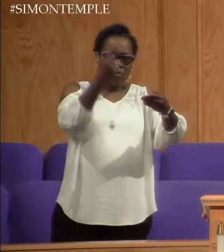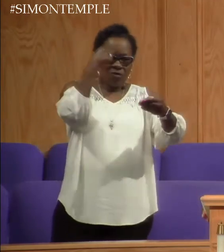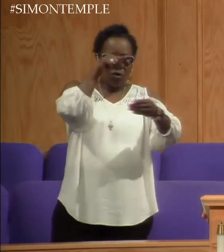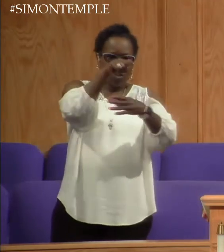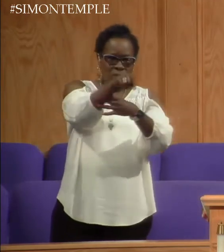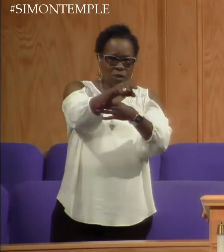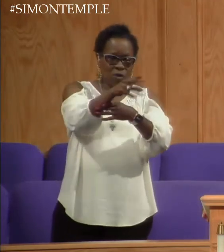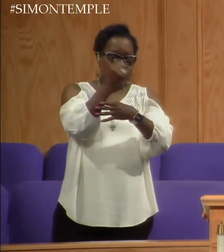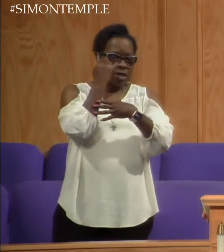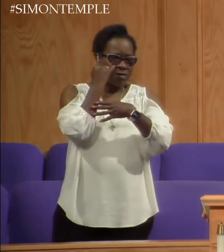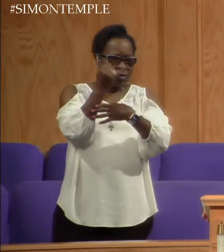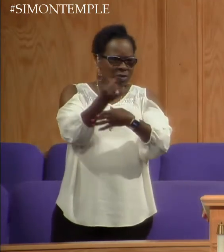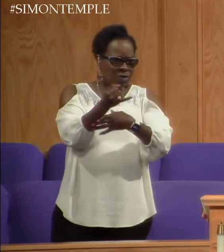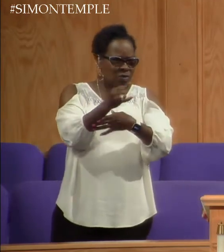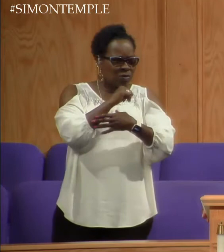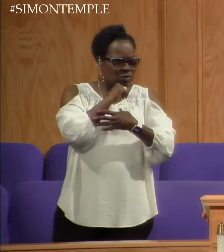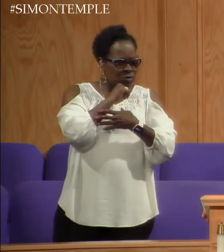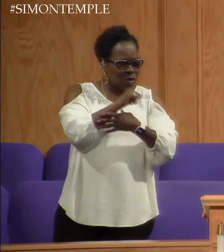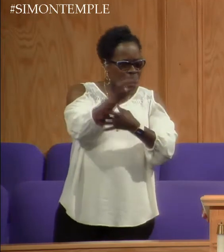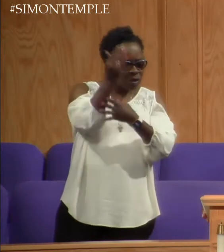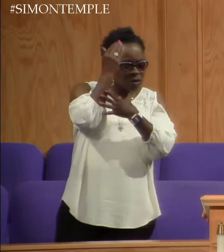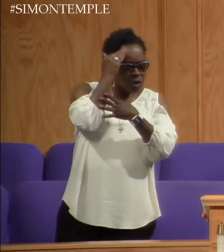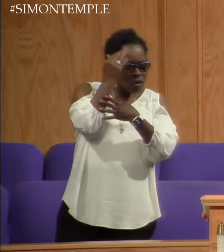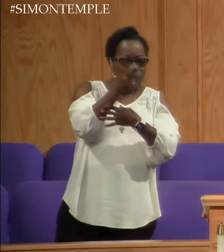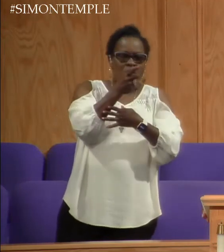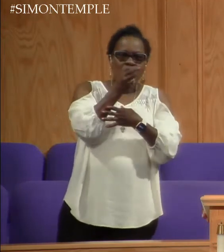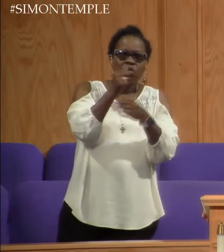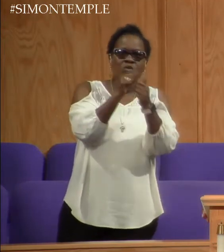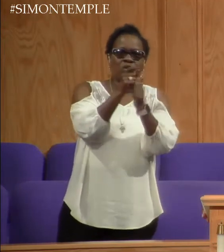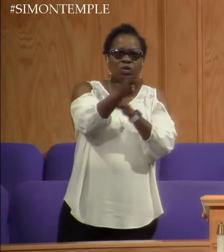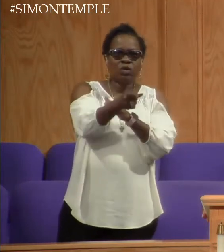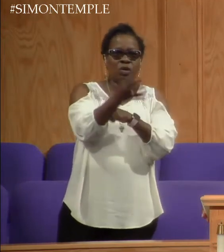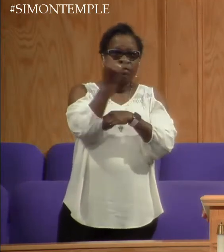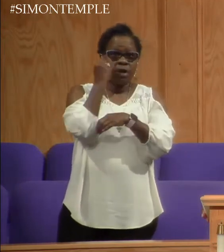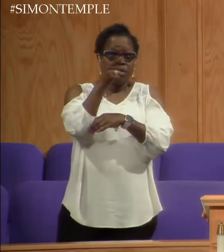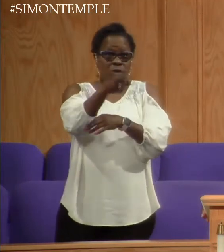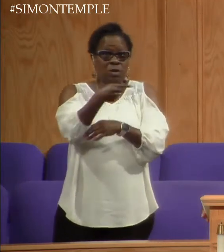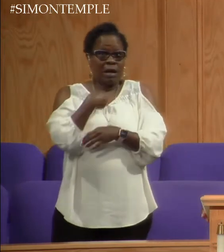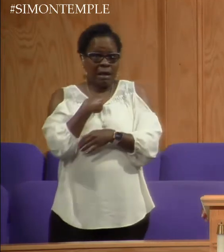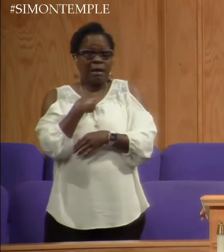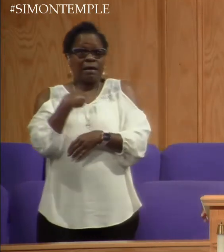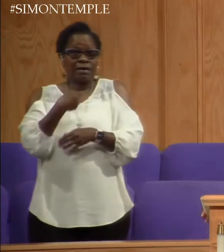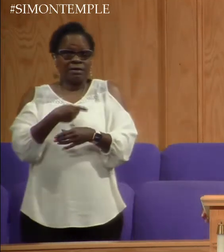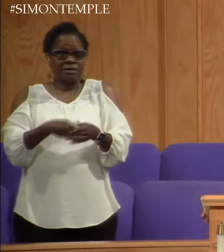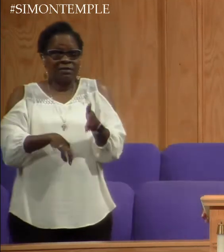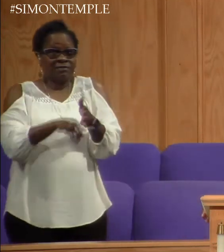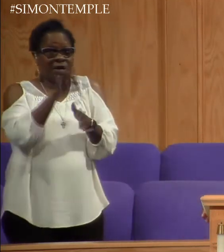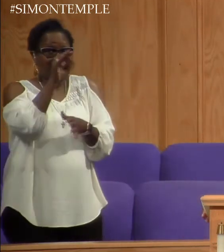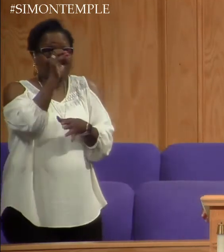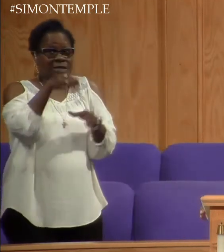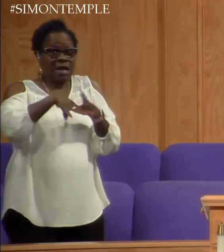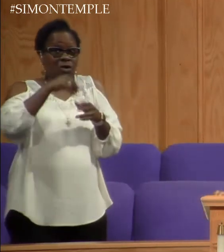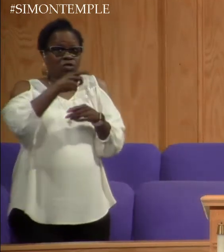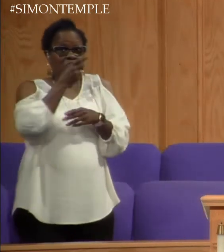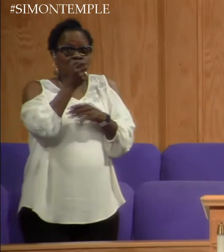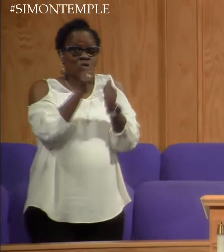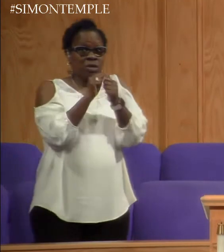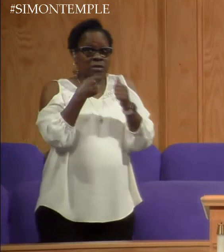weren't certain of who's with you, if I were you, I would make certain that I did today.